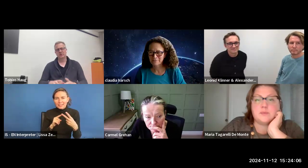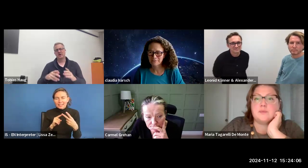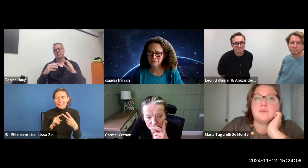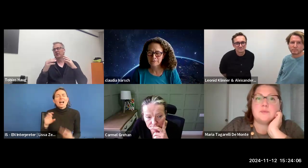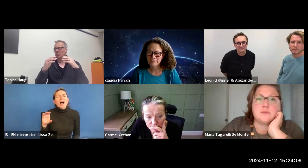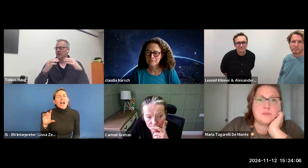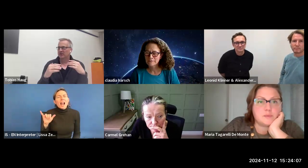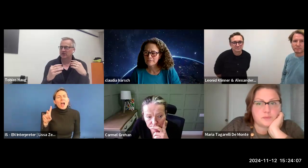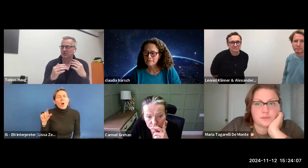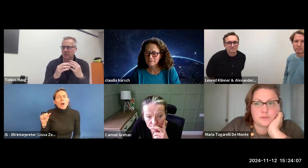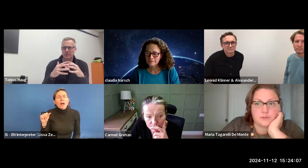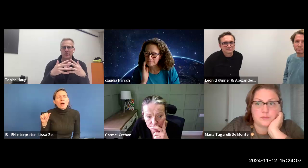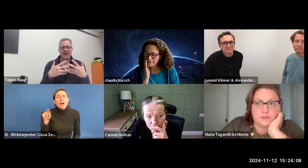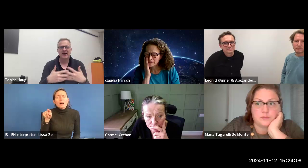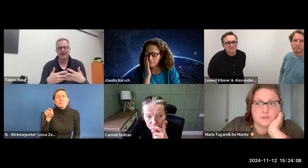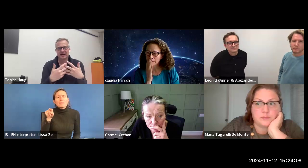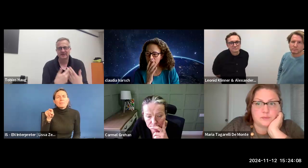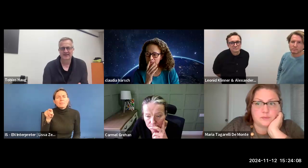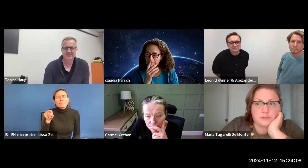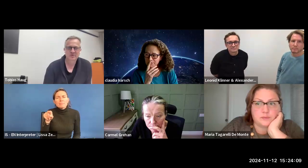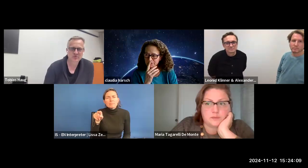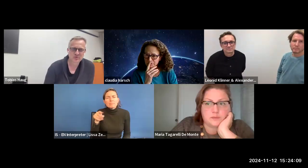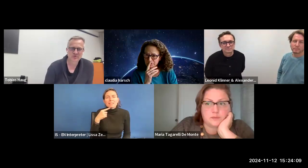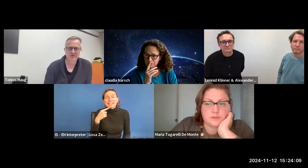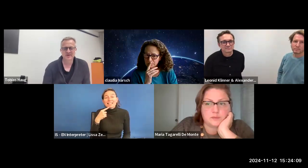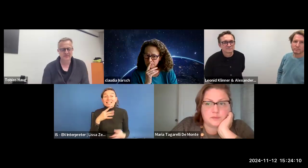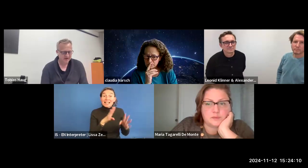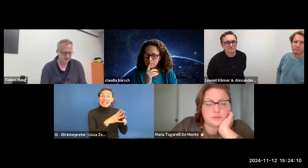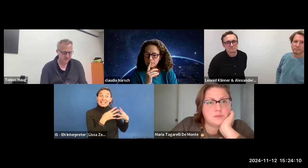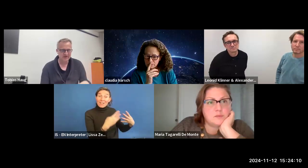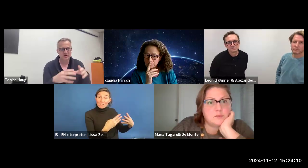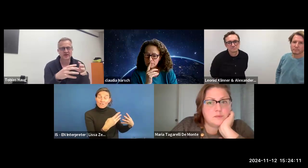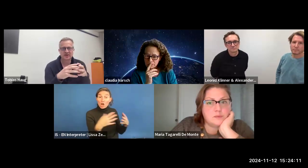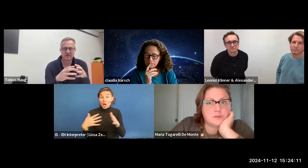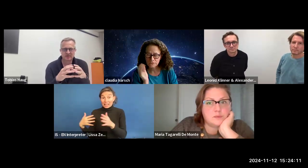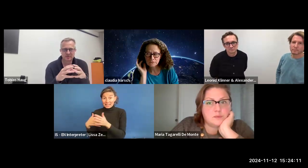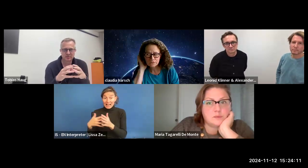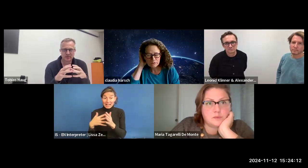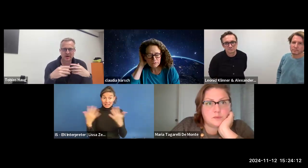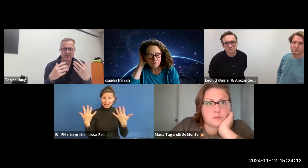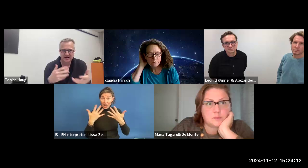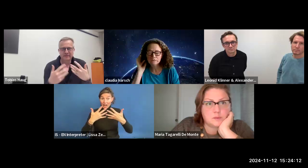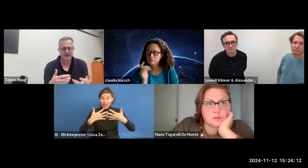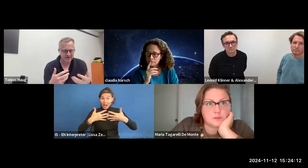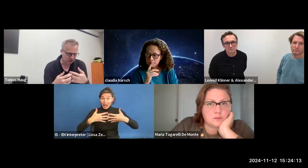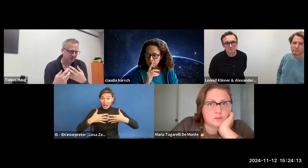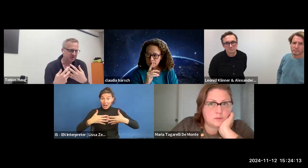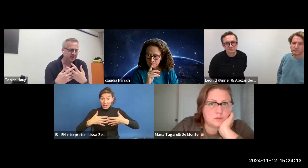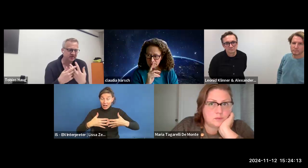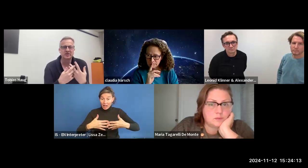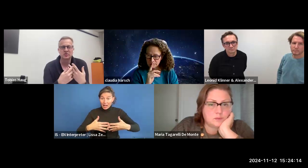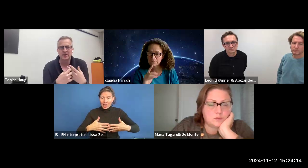Claudia, you were talking about when for aligning tests to the CFR, so that you need to, when you